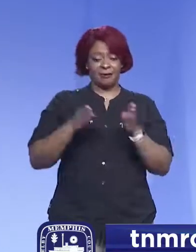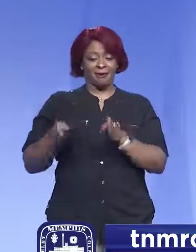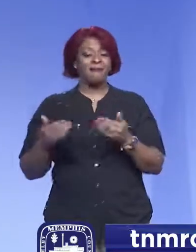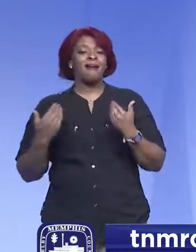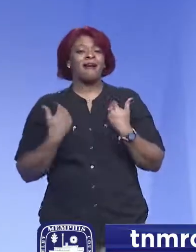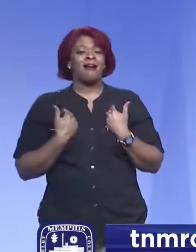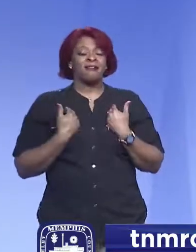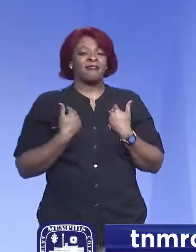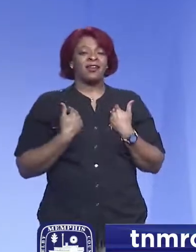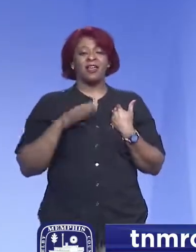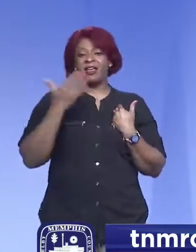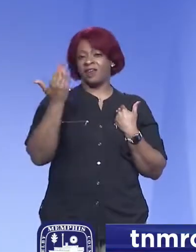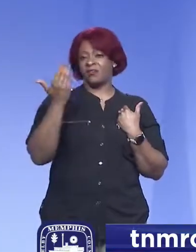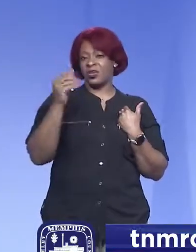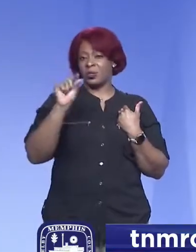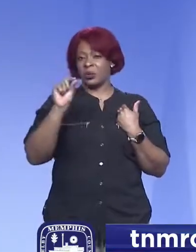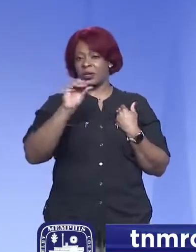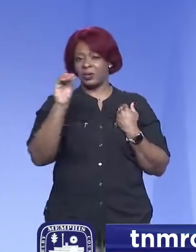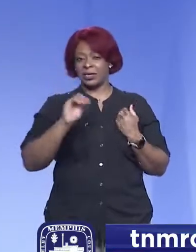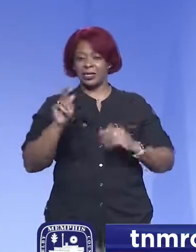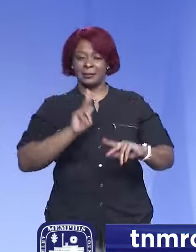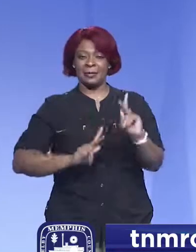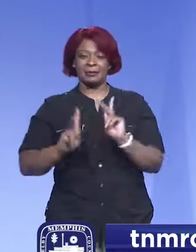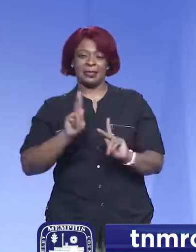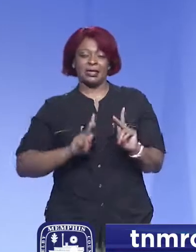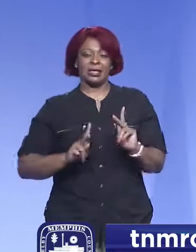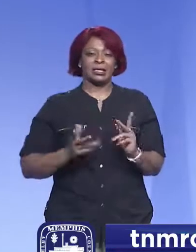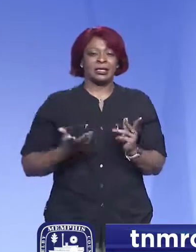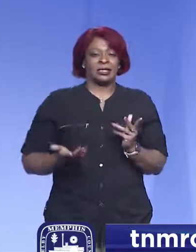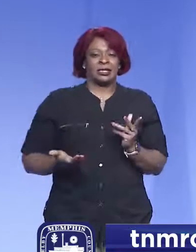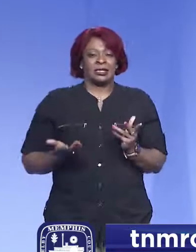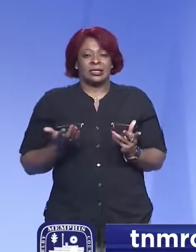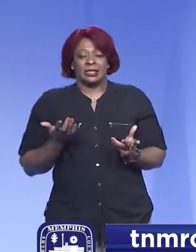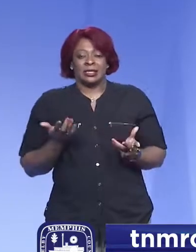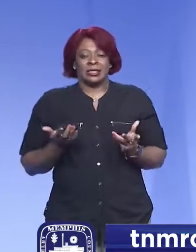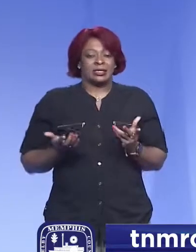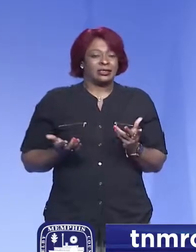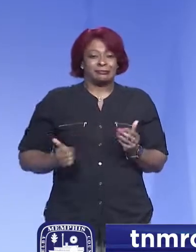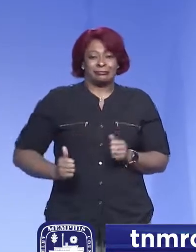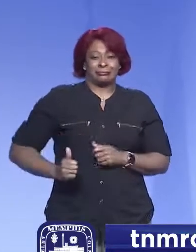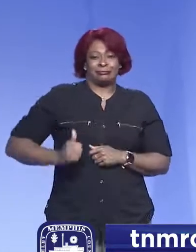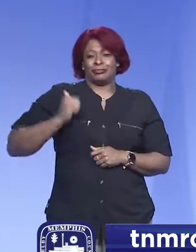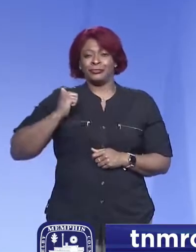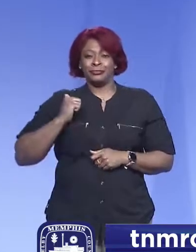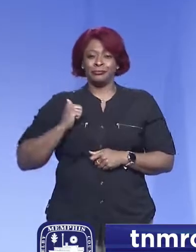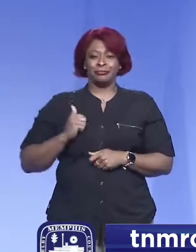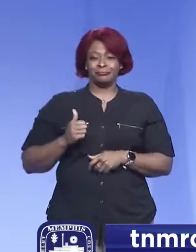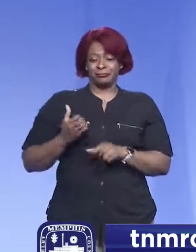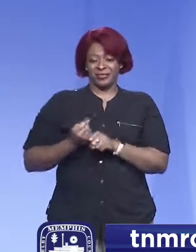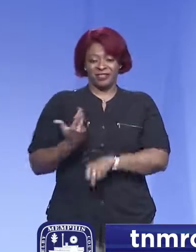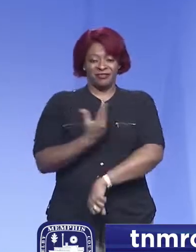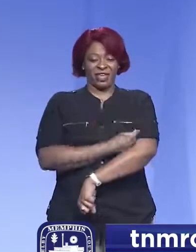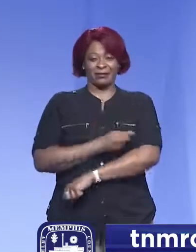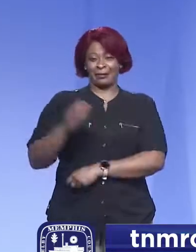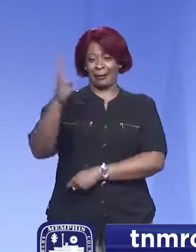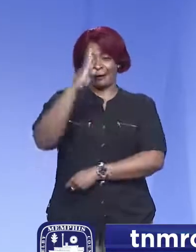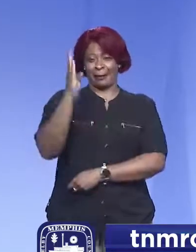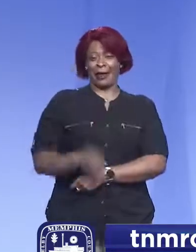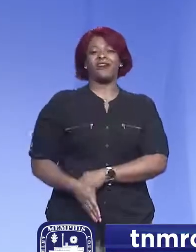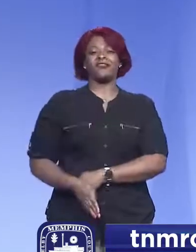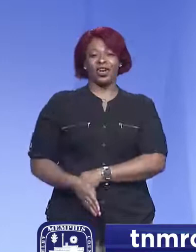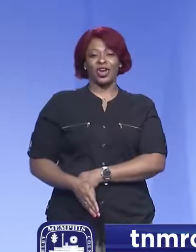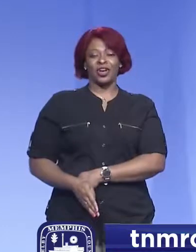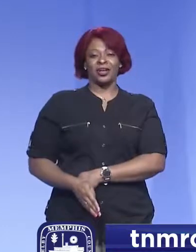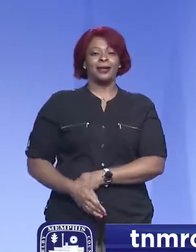got 15, 20% who probably will not ever receive the vaccine. And then